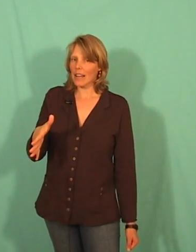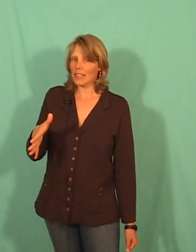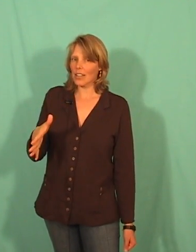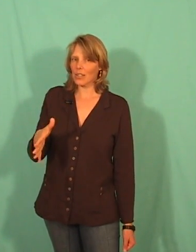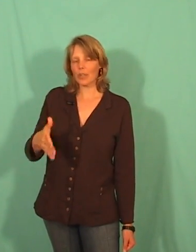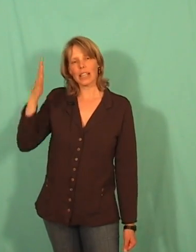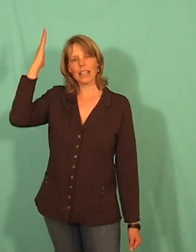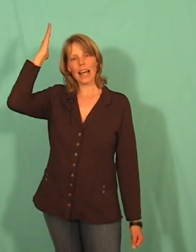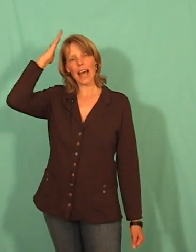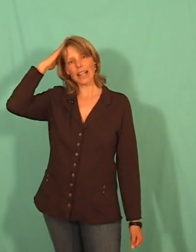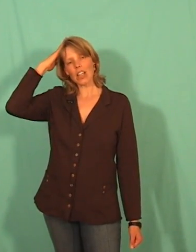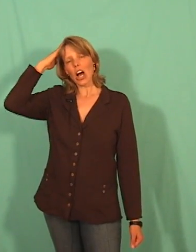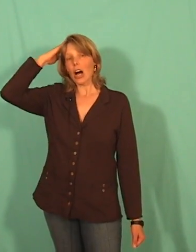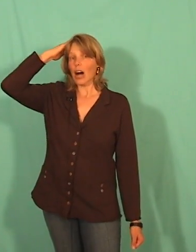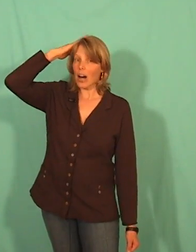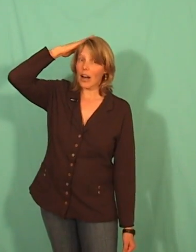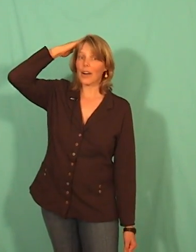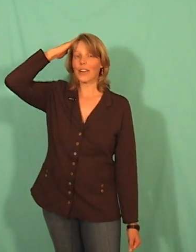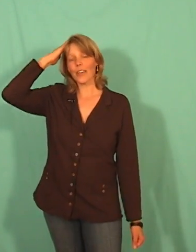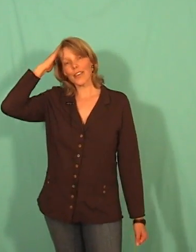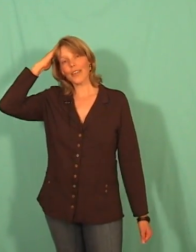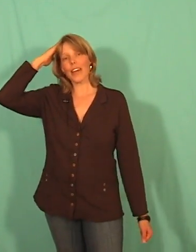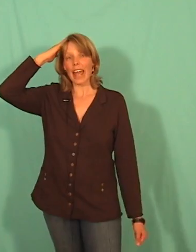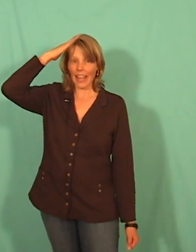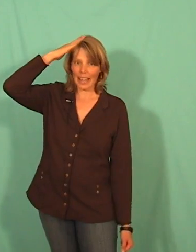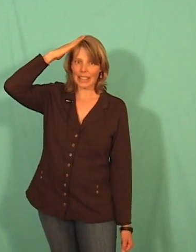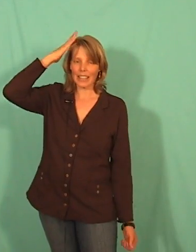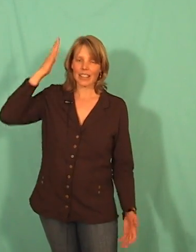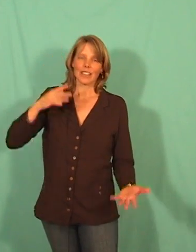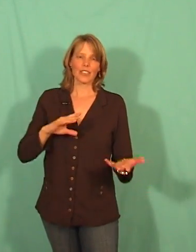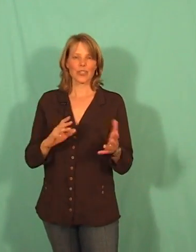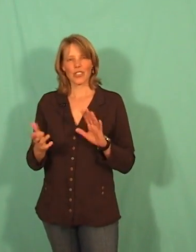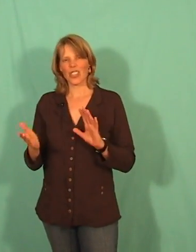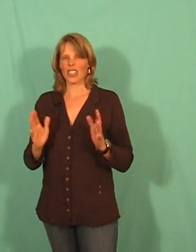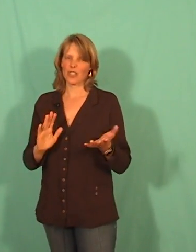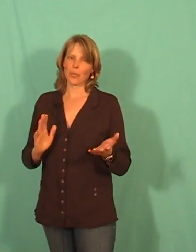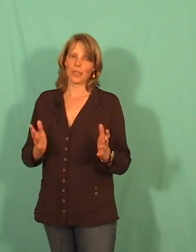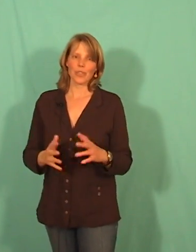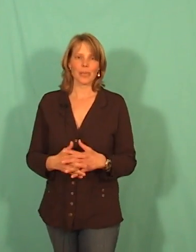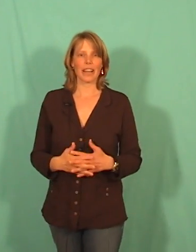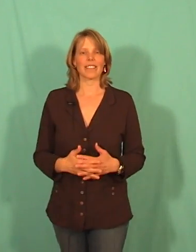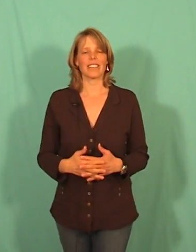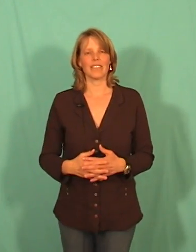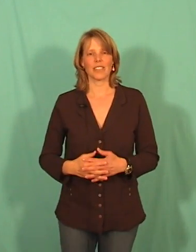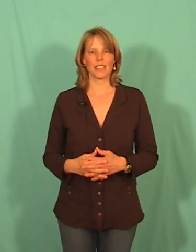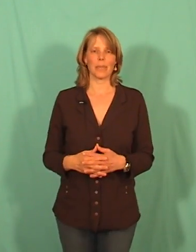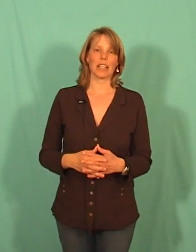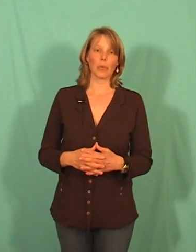a green hat on her head. You sort of change the words around to make it